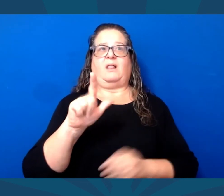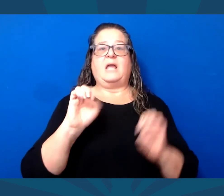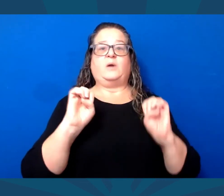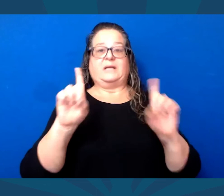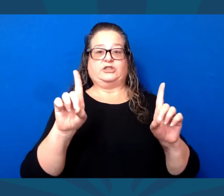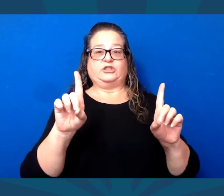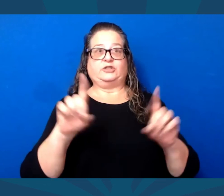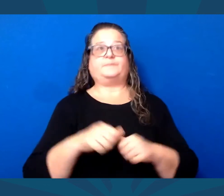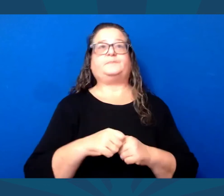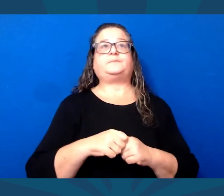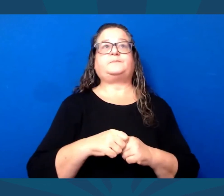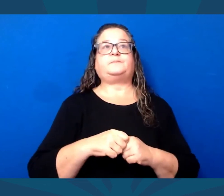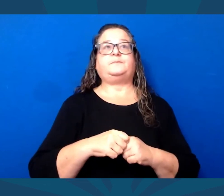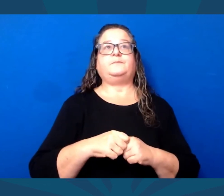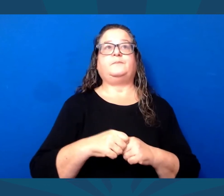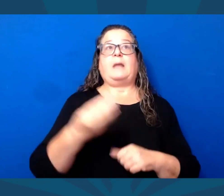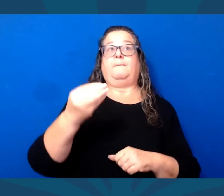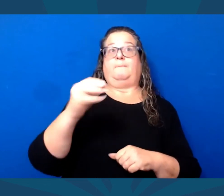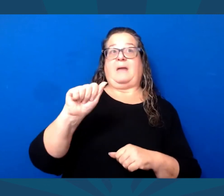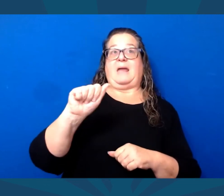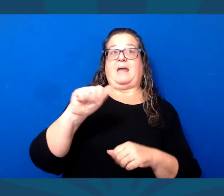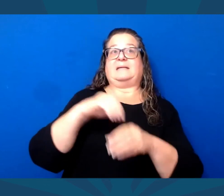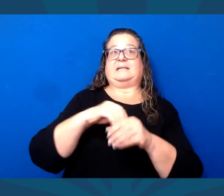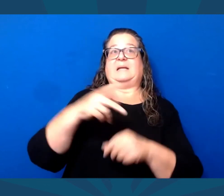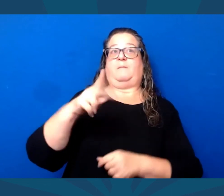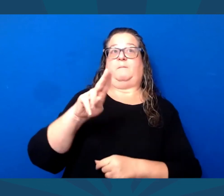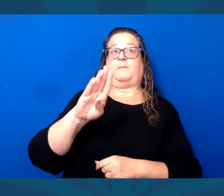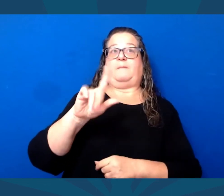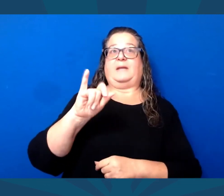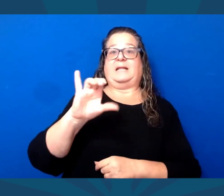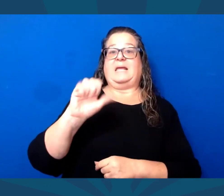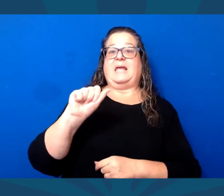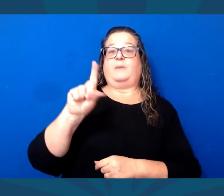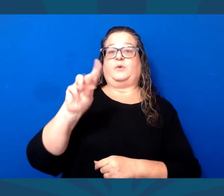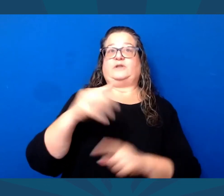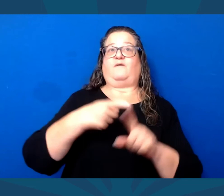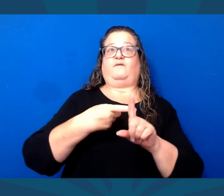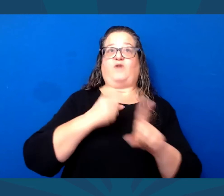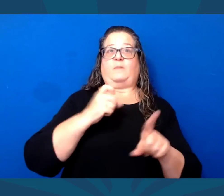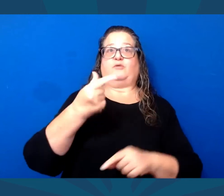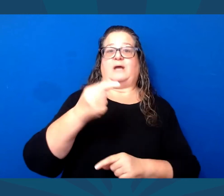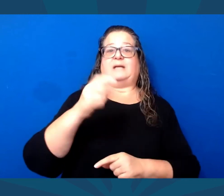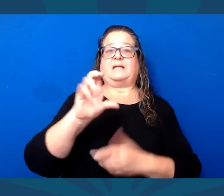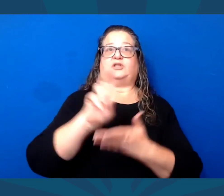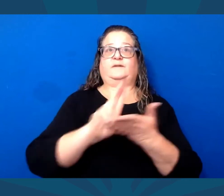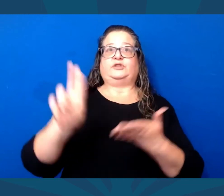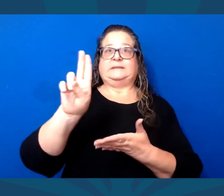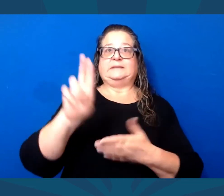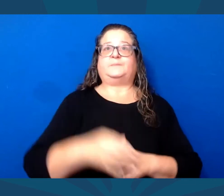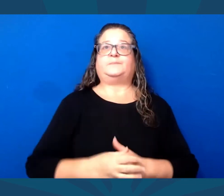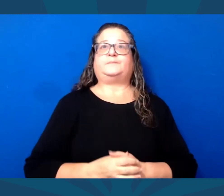education and a master's in public administration from Grand Canyon University.